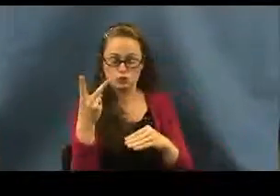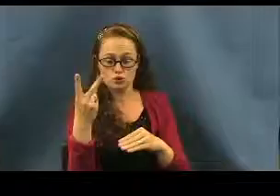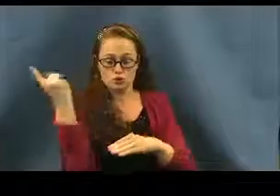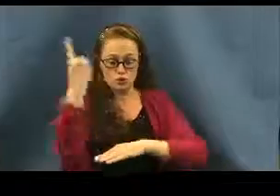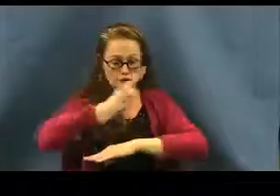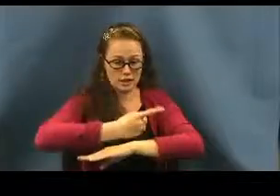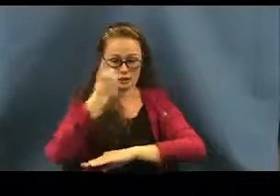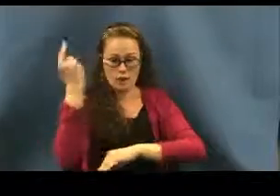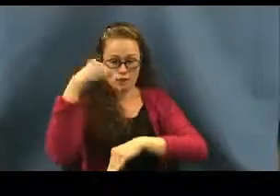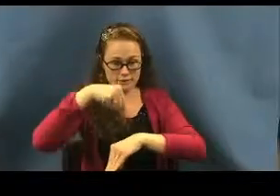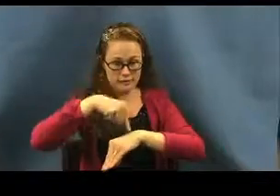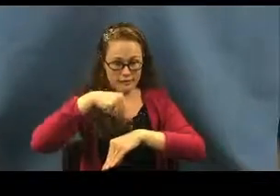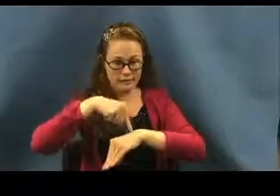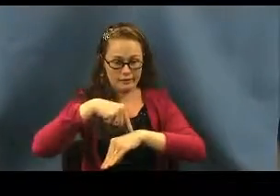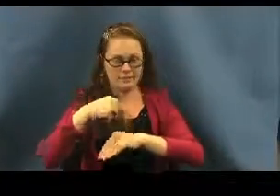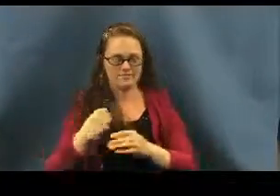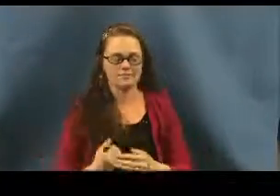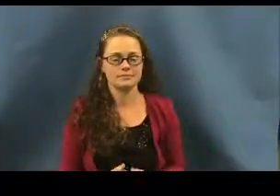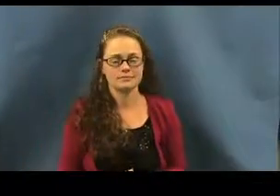Before I die, I want to live off the grid.